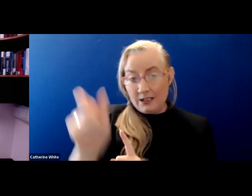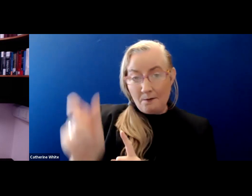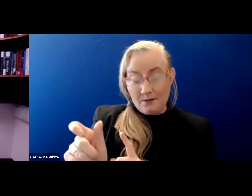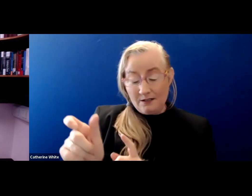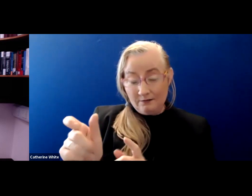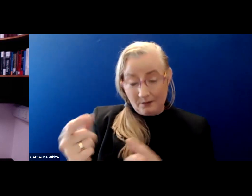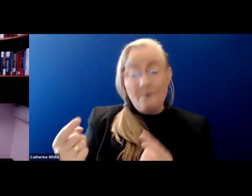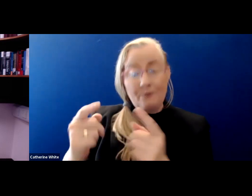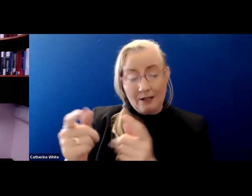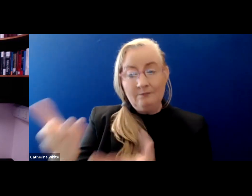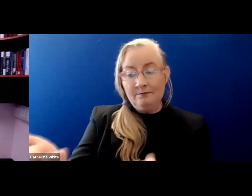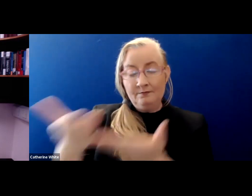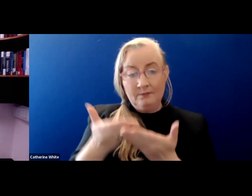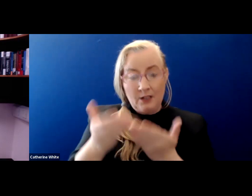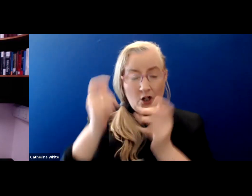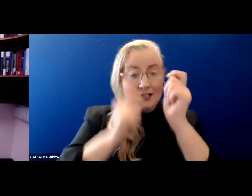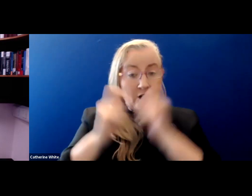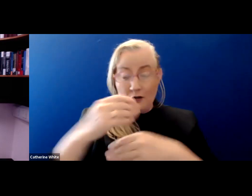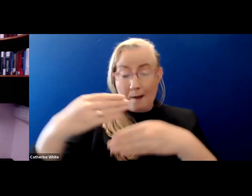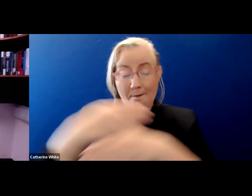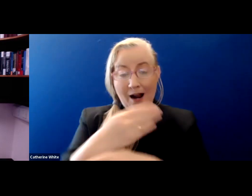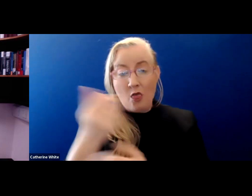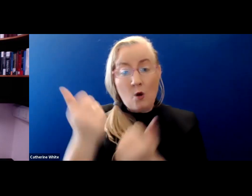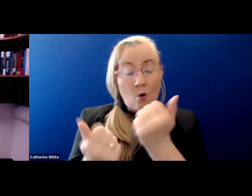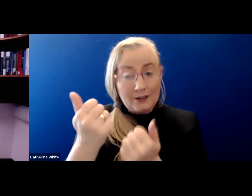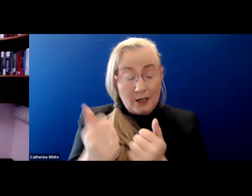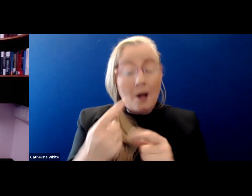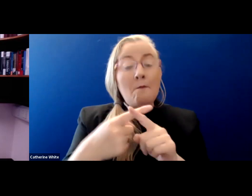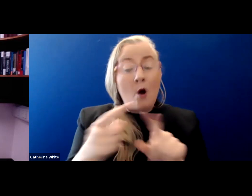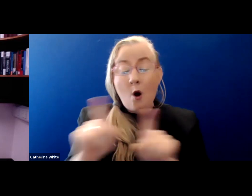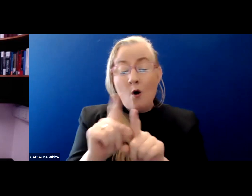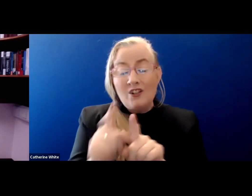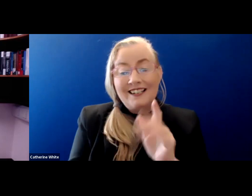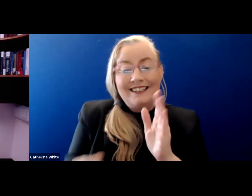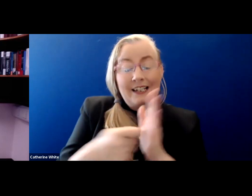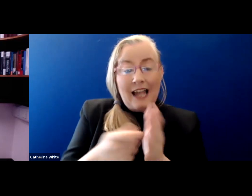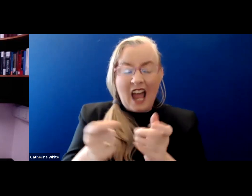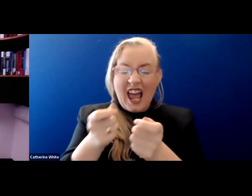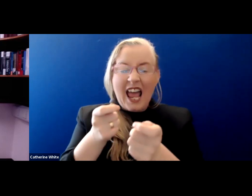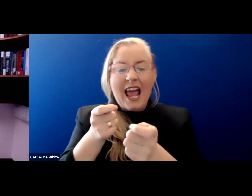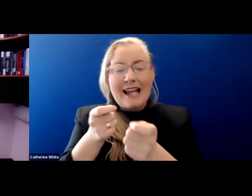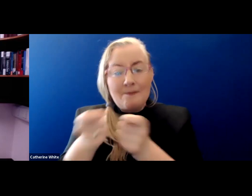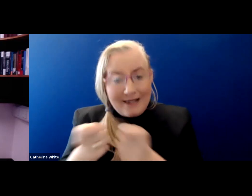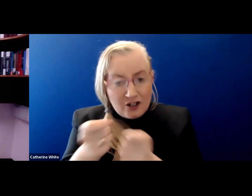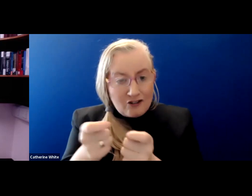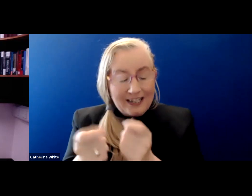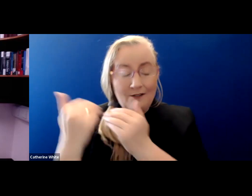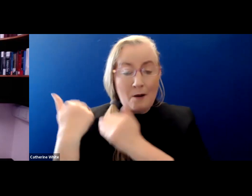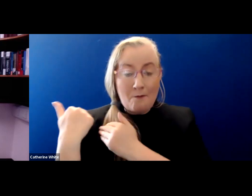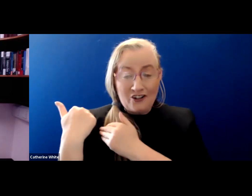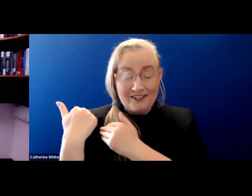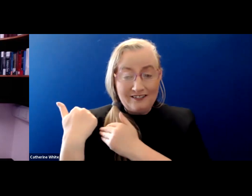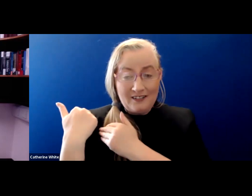taken into consideration by the court, but it also creates a significant administrative burden. So in addition to the use